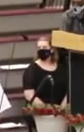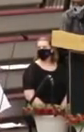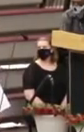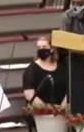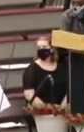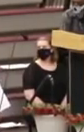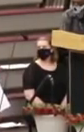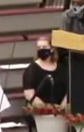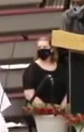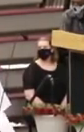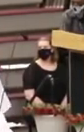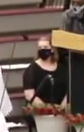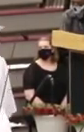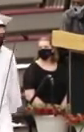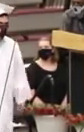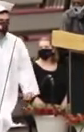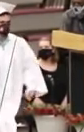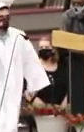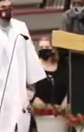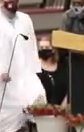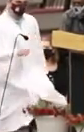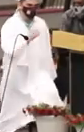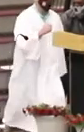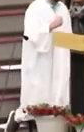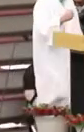Eric Cardenas.